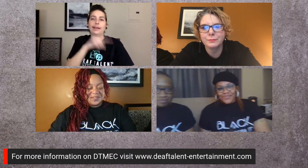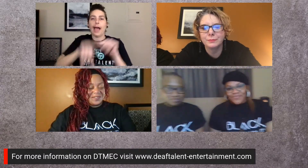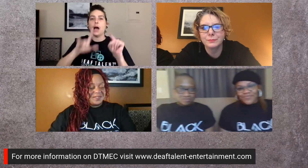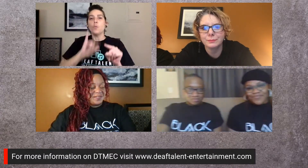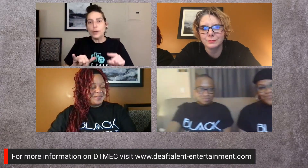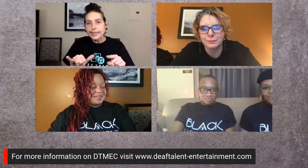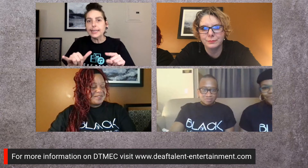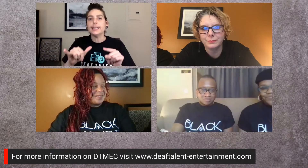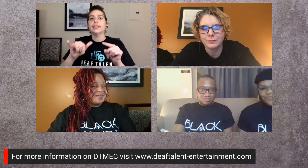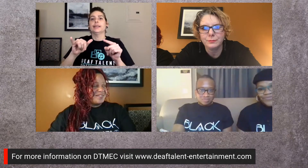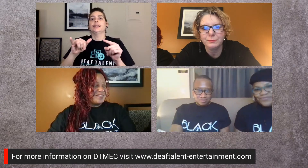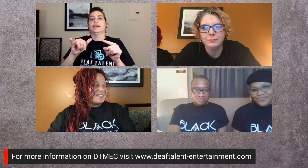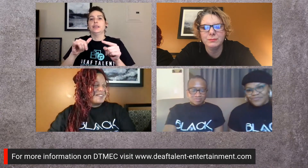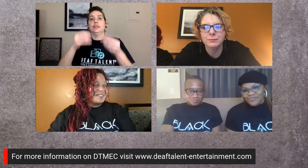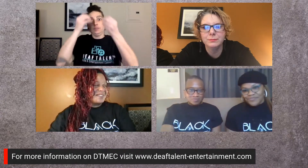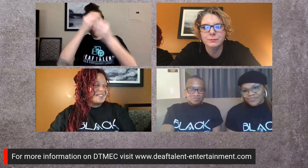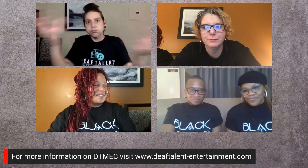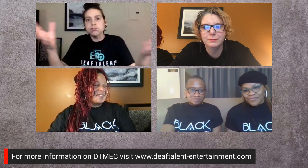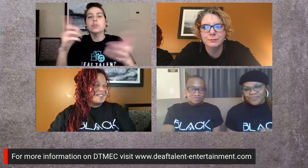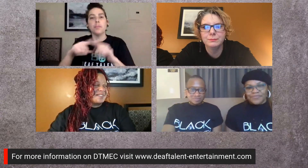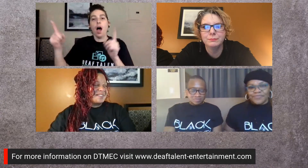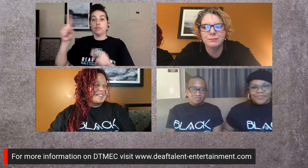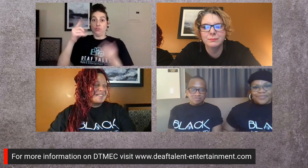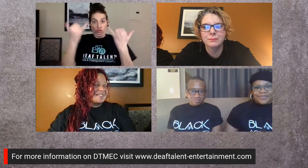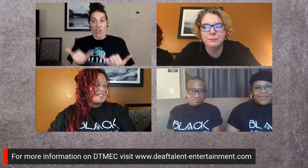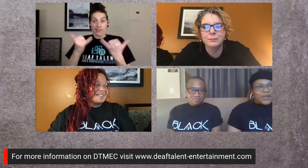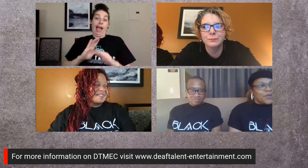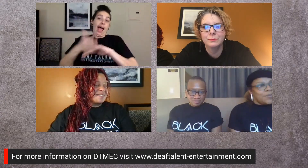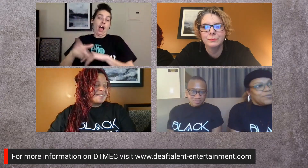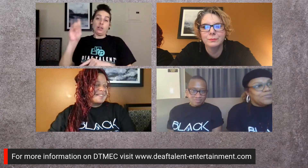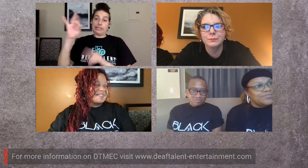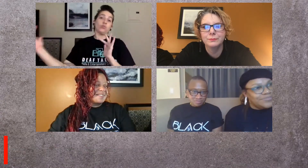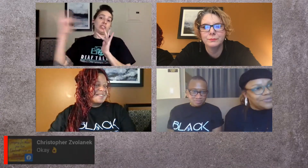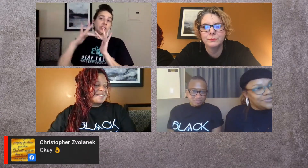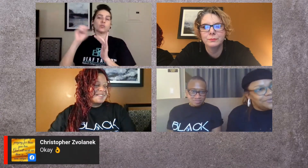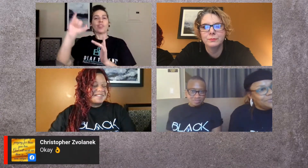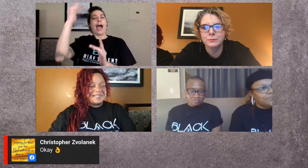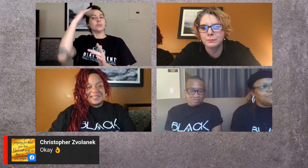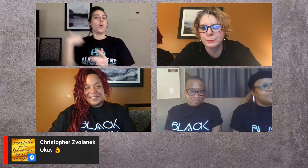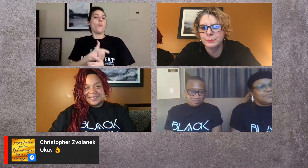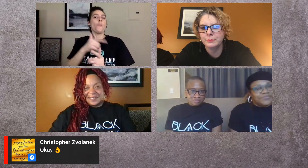And then they will contact us and then we'll let you know.